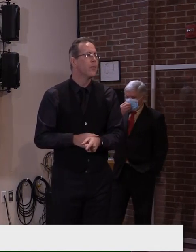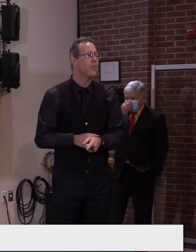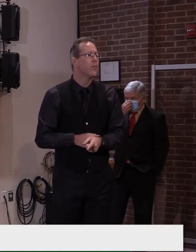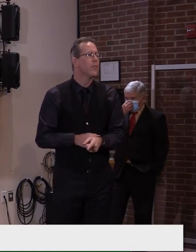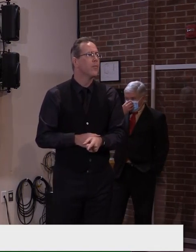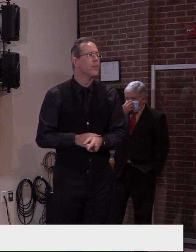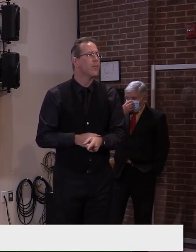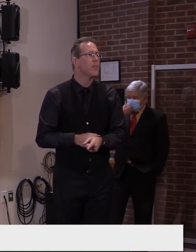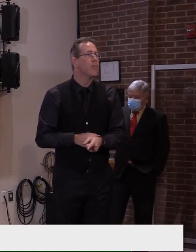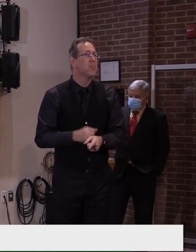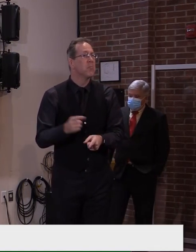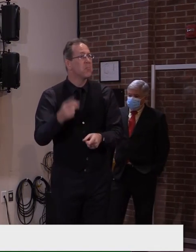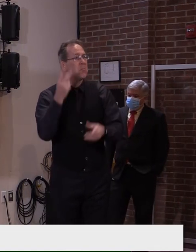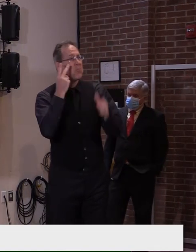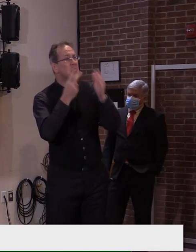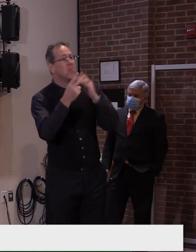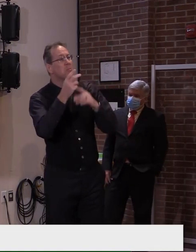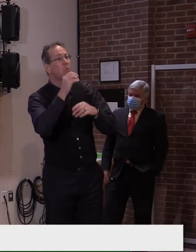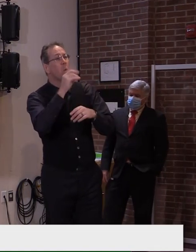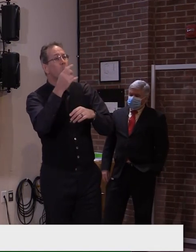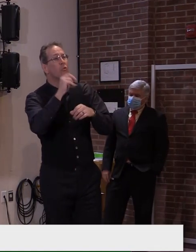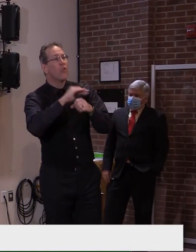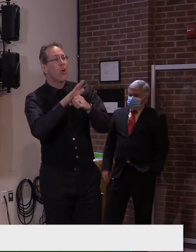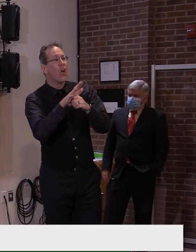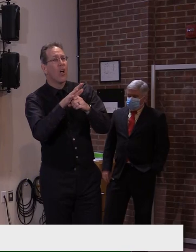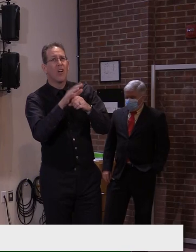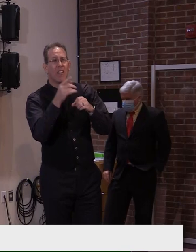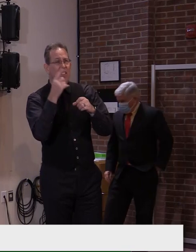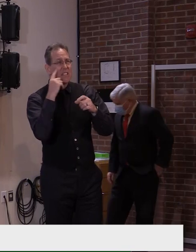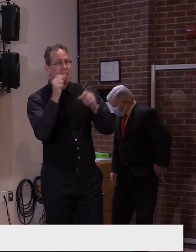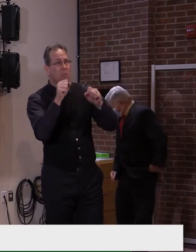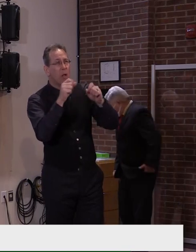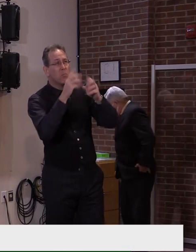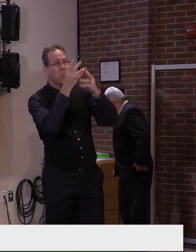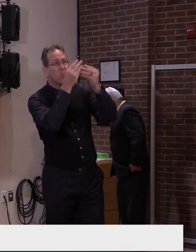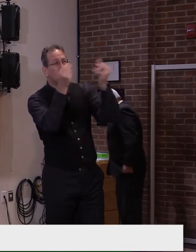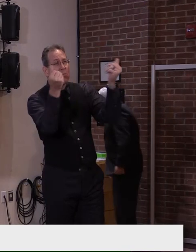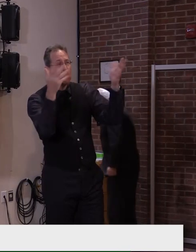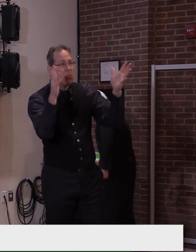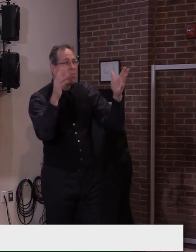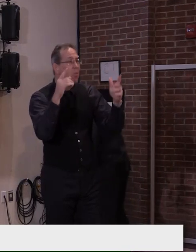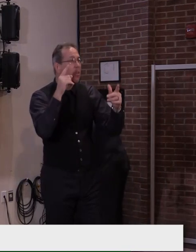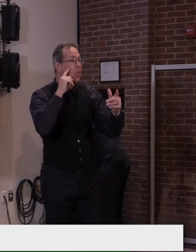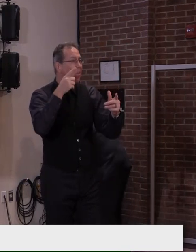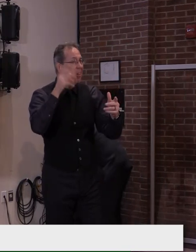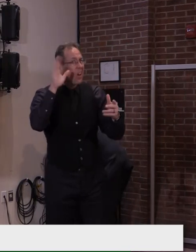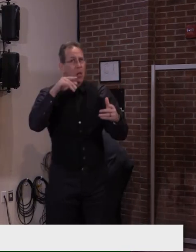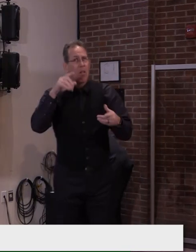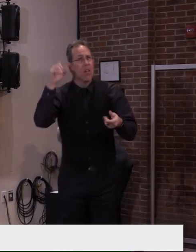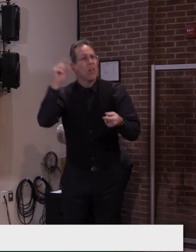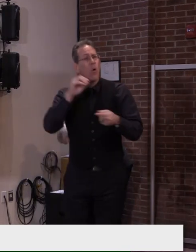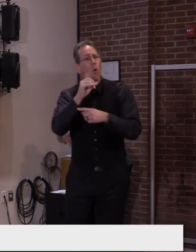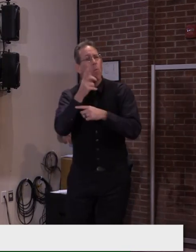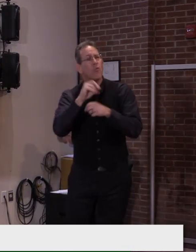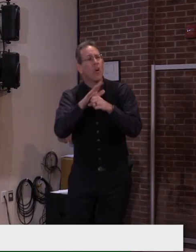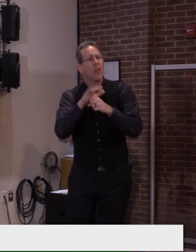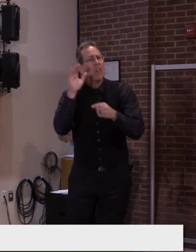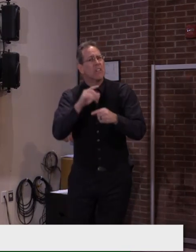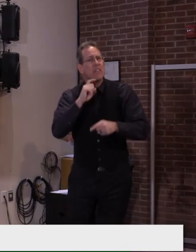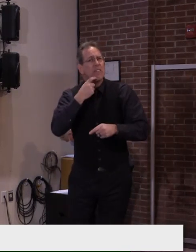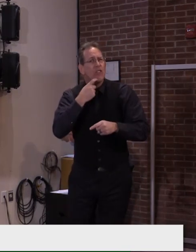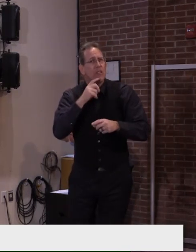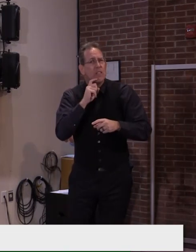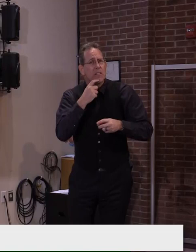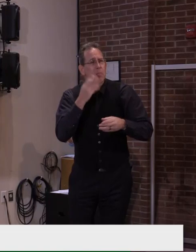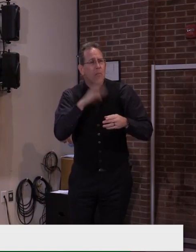easier, it also is reported to have a lesser impact on infected people. And someone said that